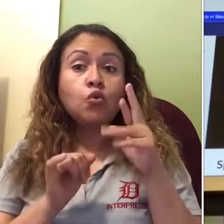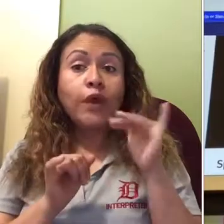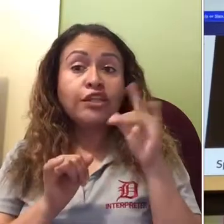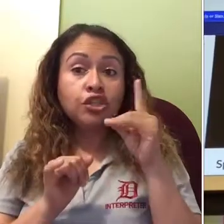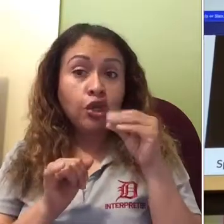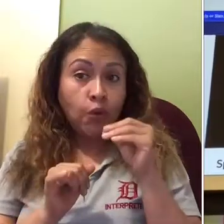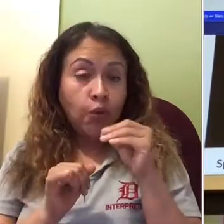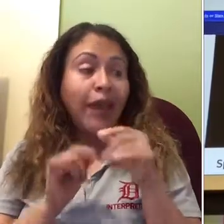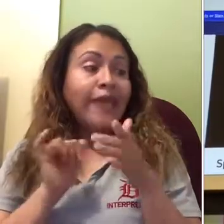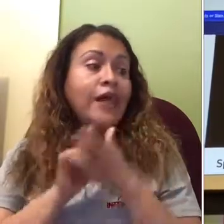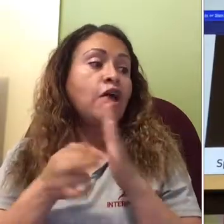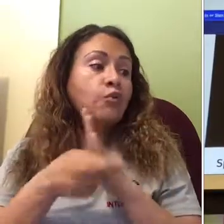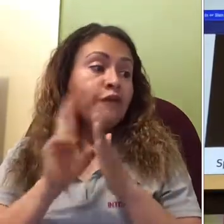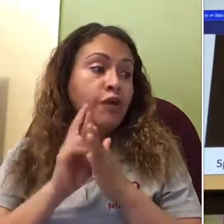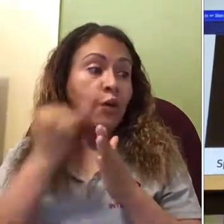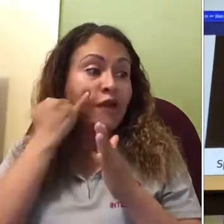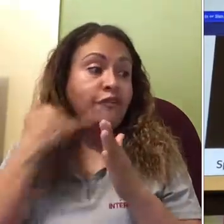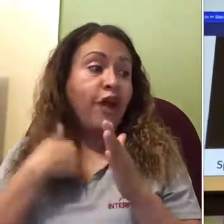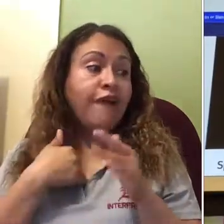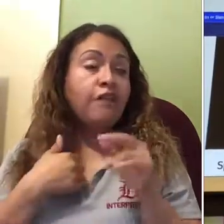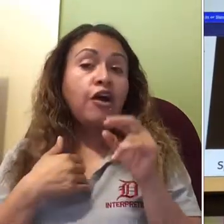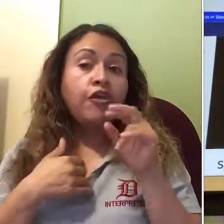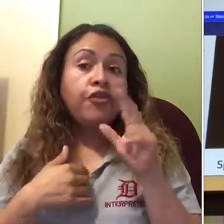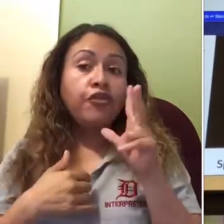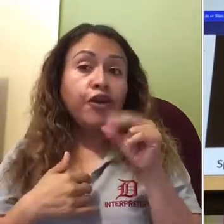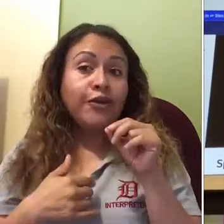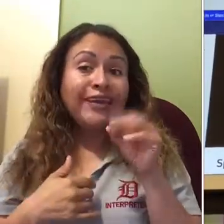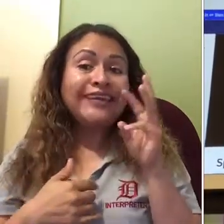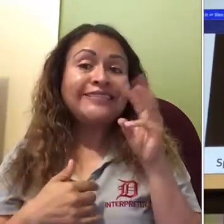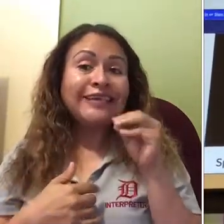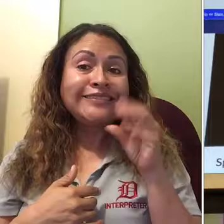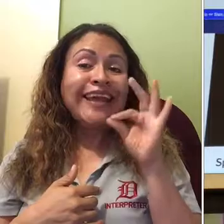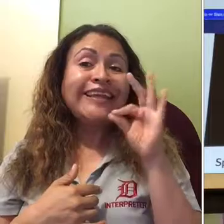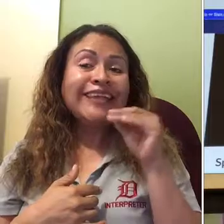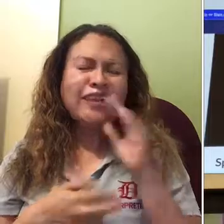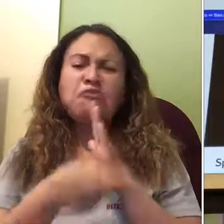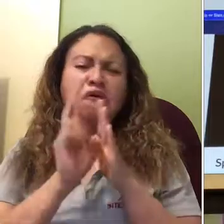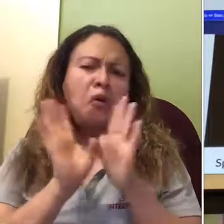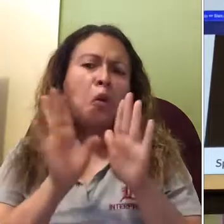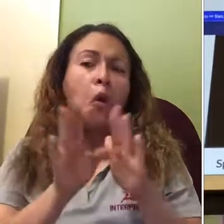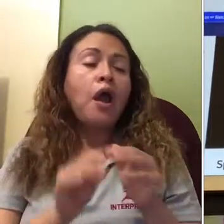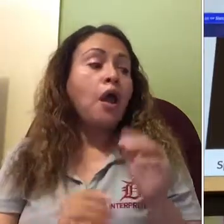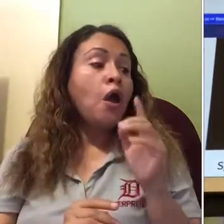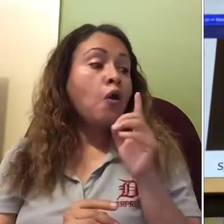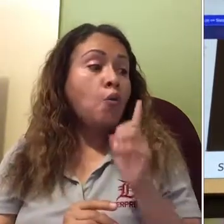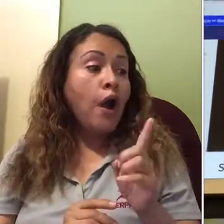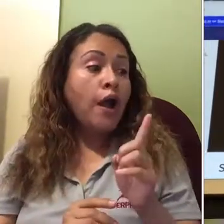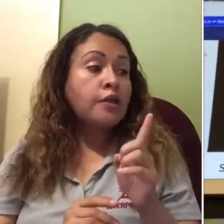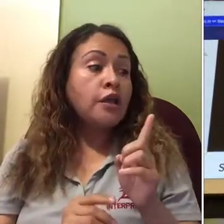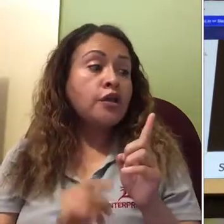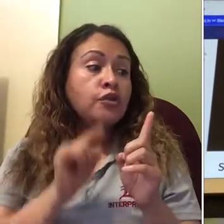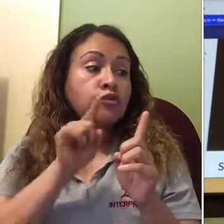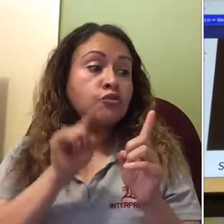just as a review, if you have a 30, 60, 90, the ratios were 1